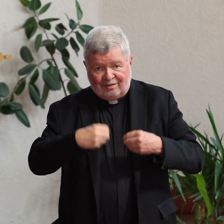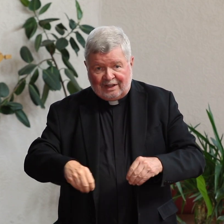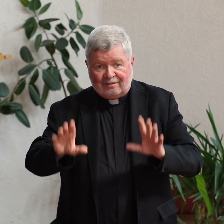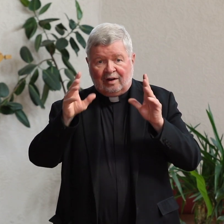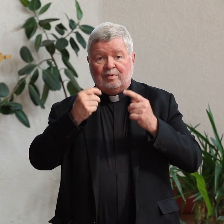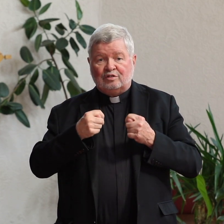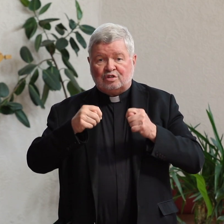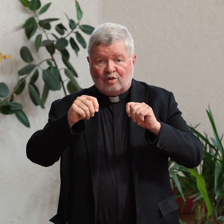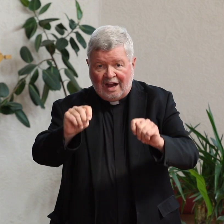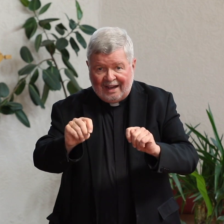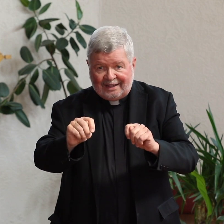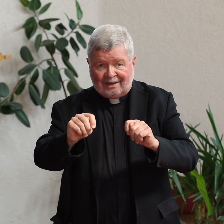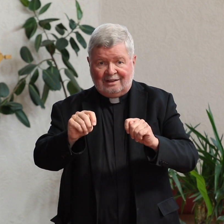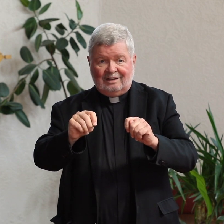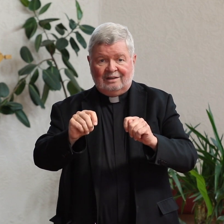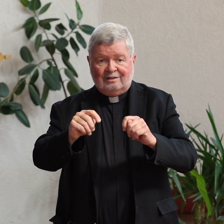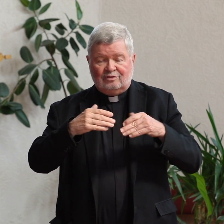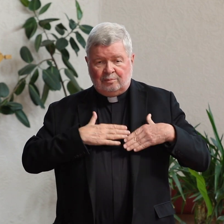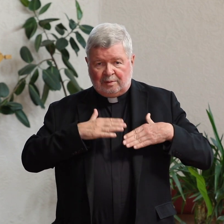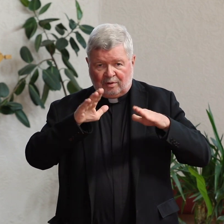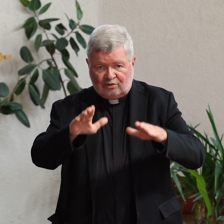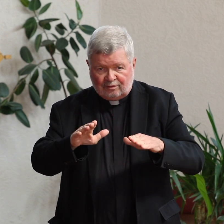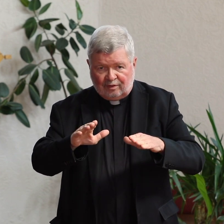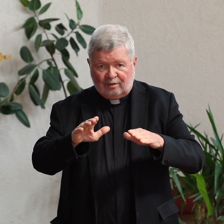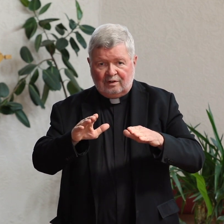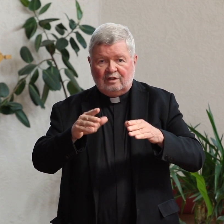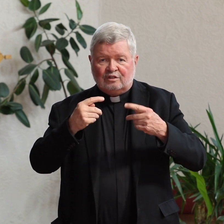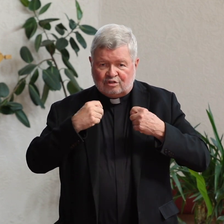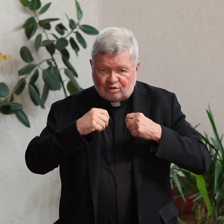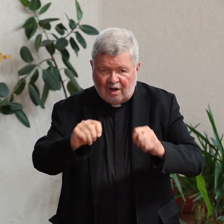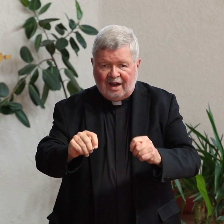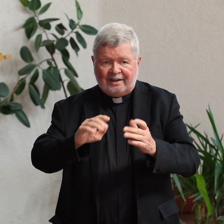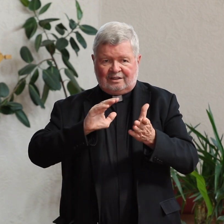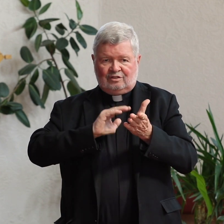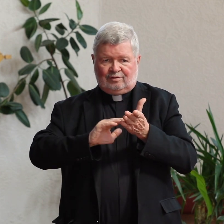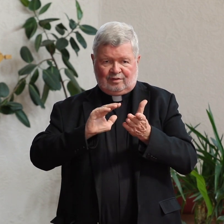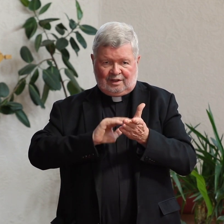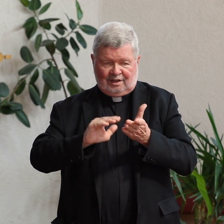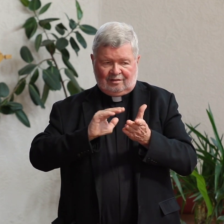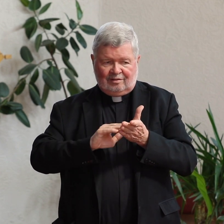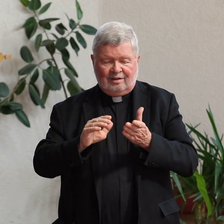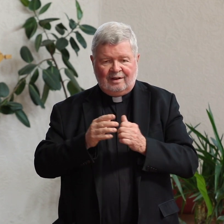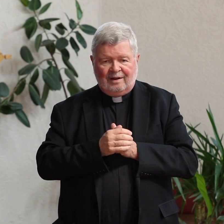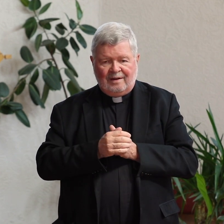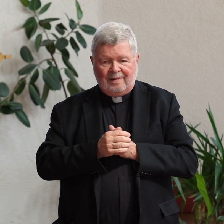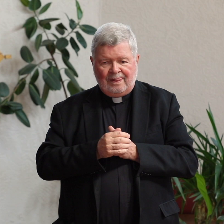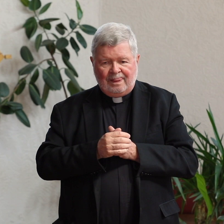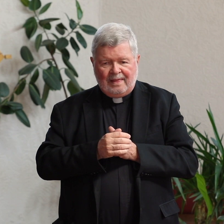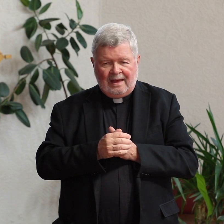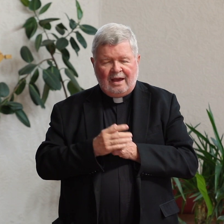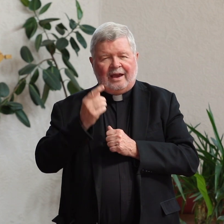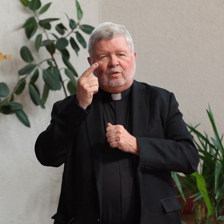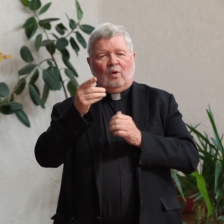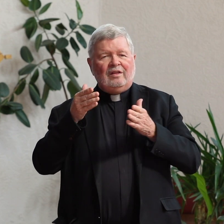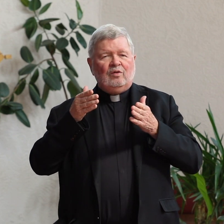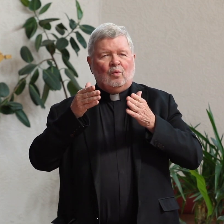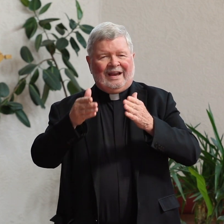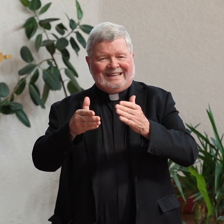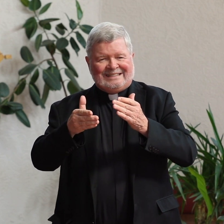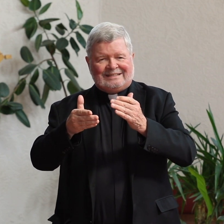give up trying to be merciful, trying to forgive. And one of the ways that